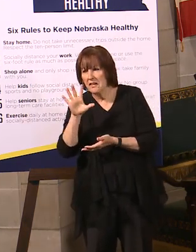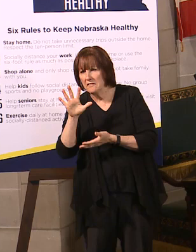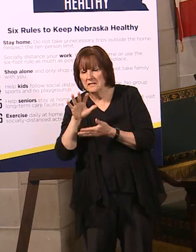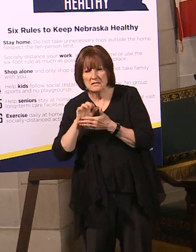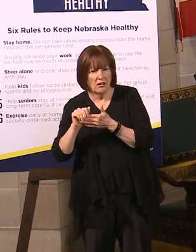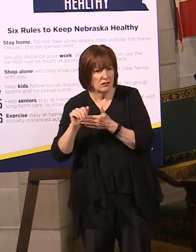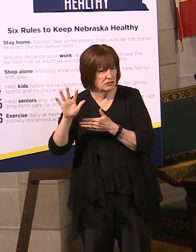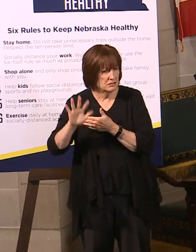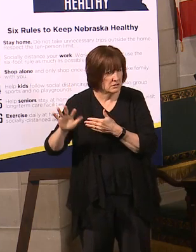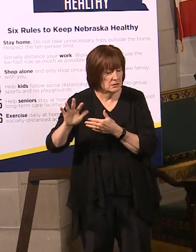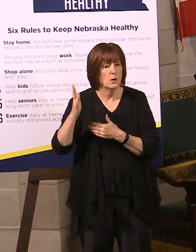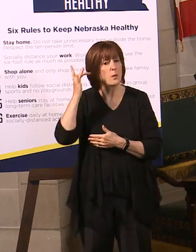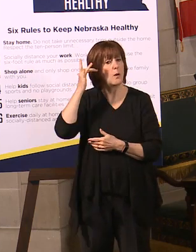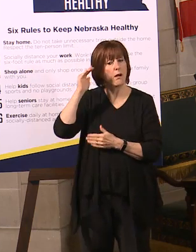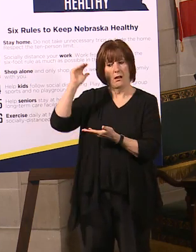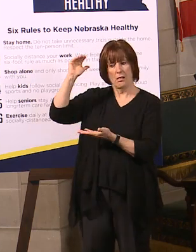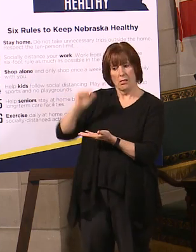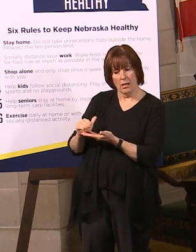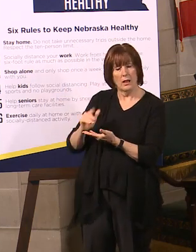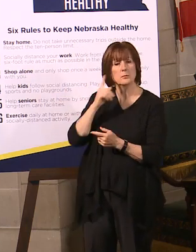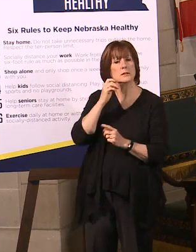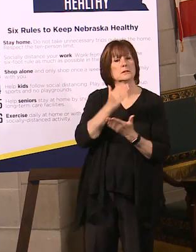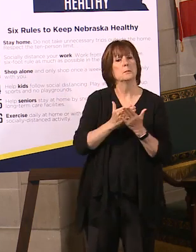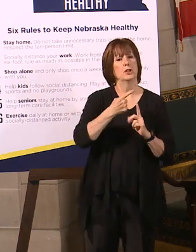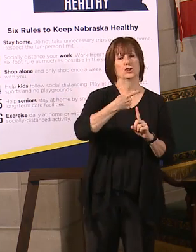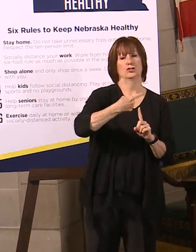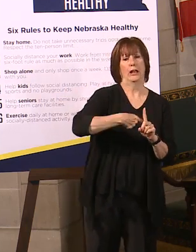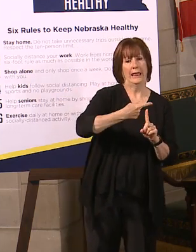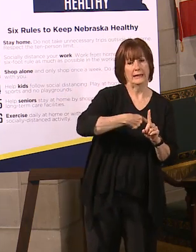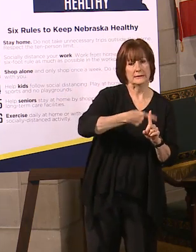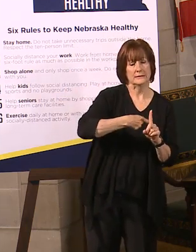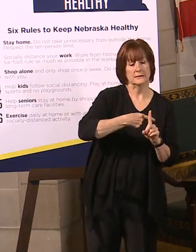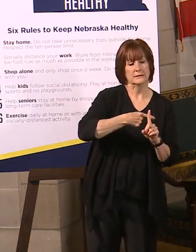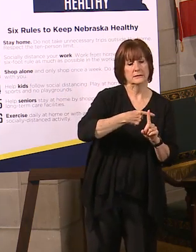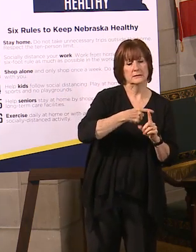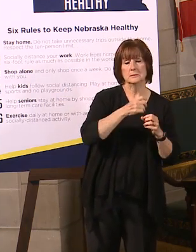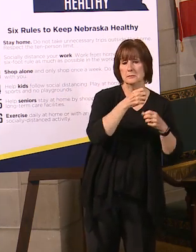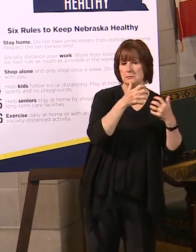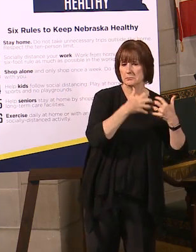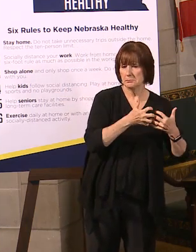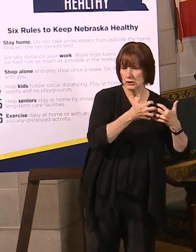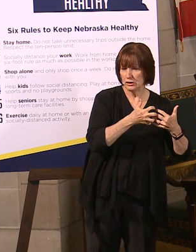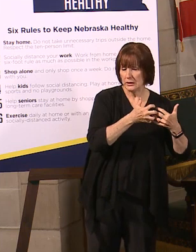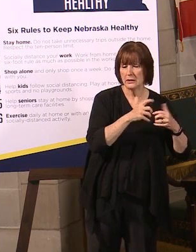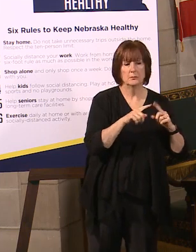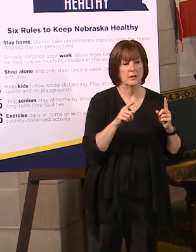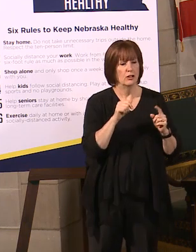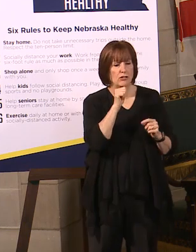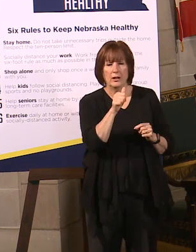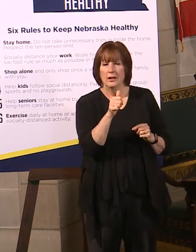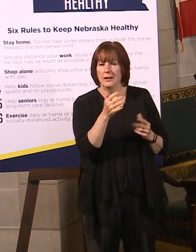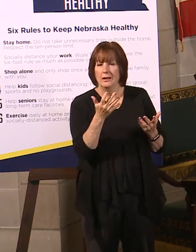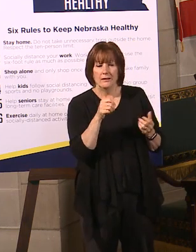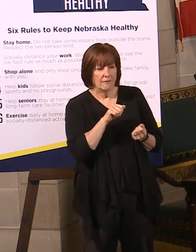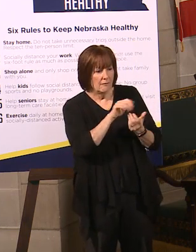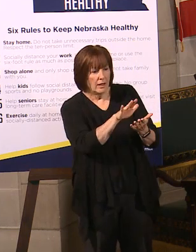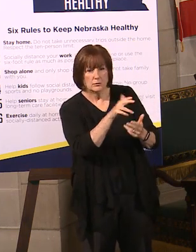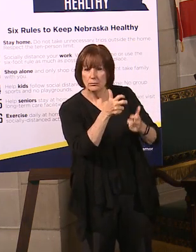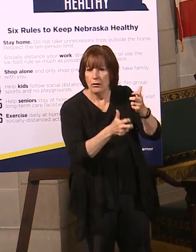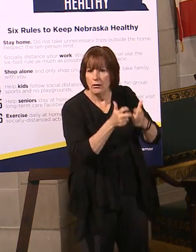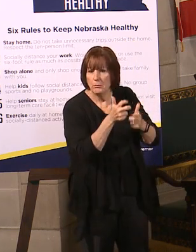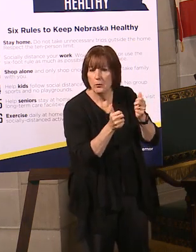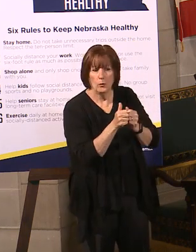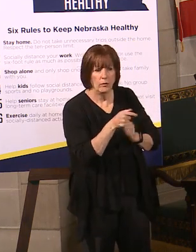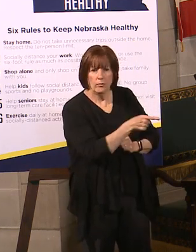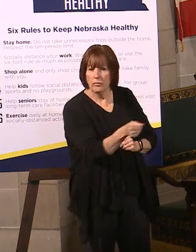$58,685. And the reason that's so much smaller is we've rented some of those ventilators, but we really haven't run into an issue with regard to ventilators here in the